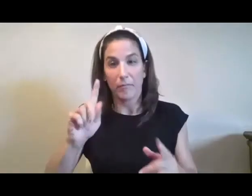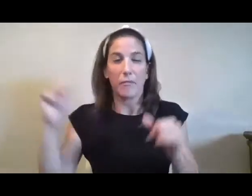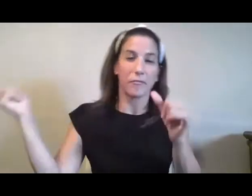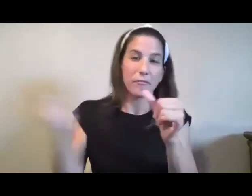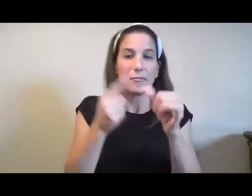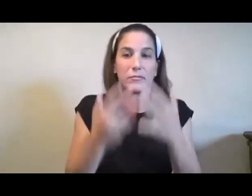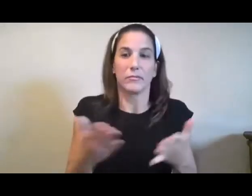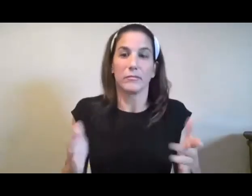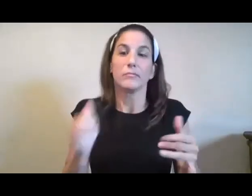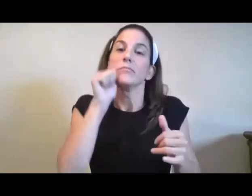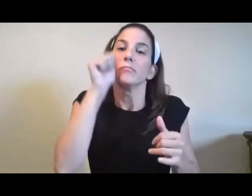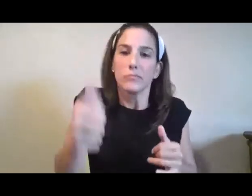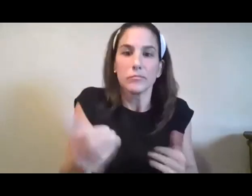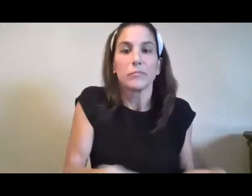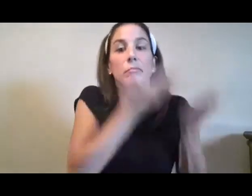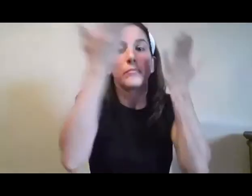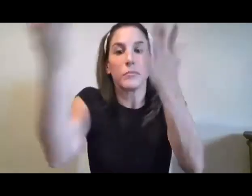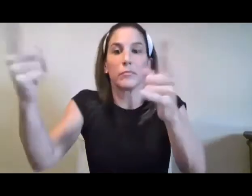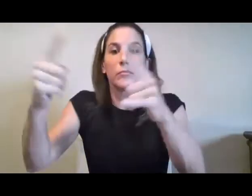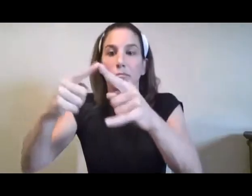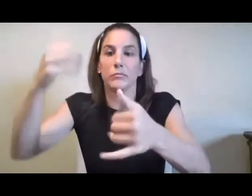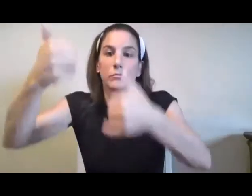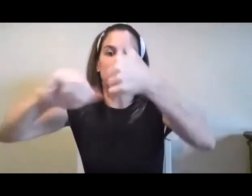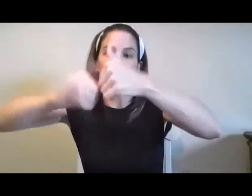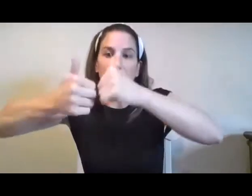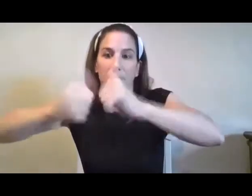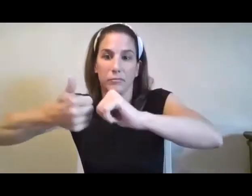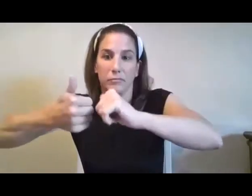tomorrow to take you to the contest."